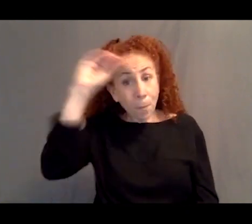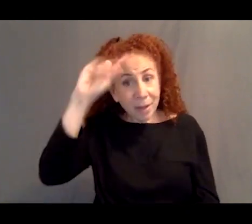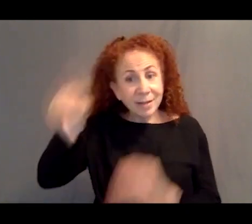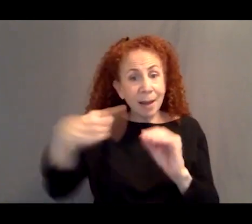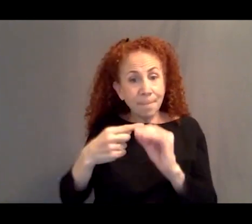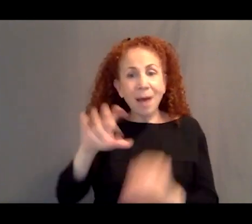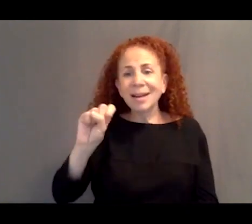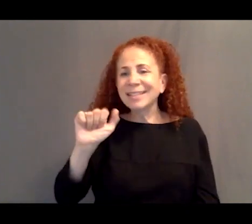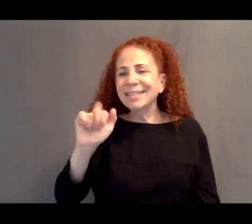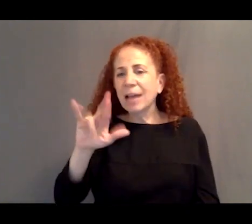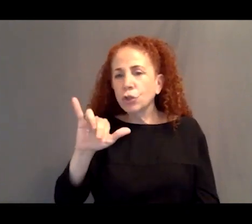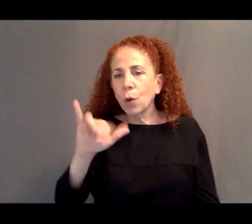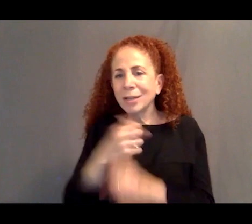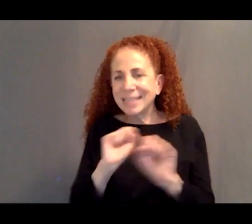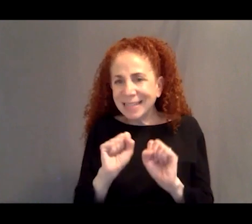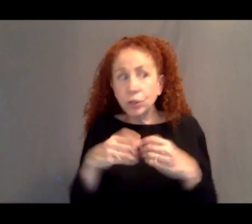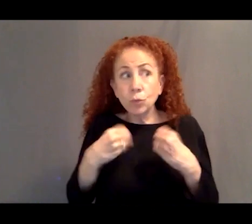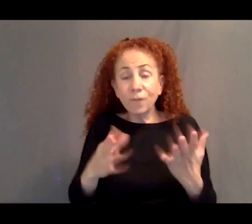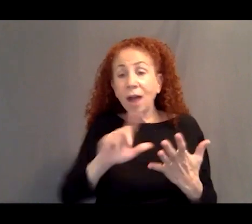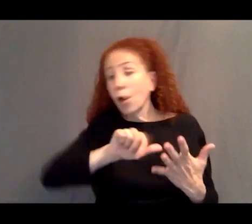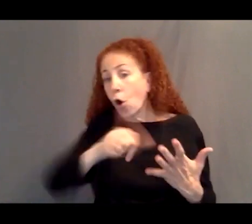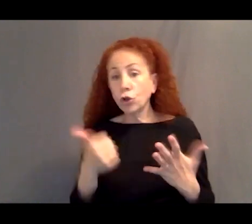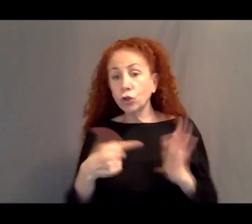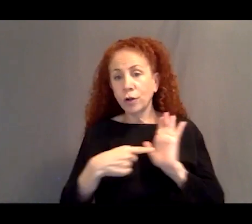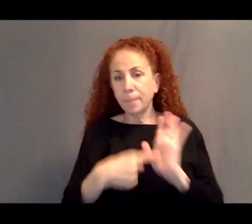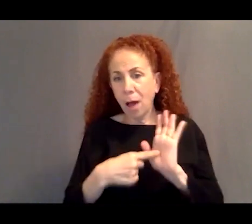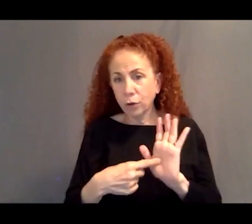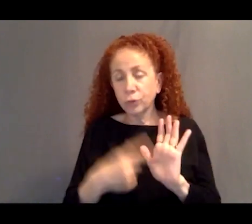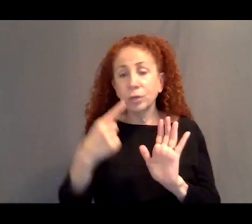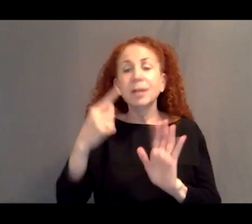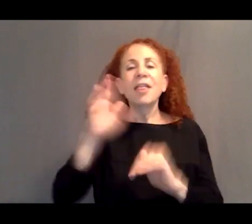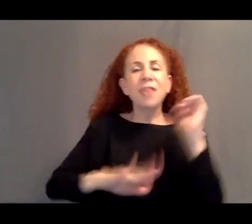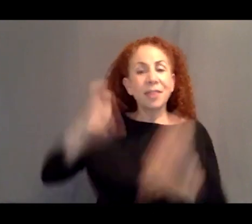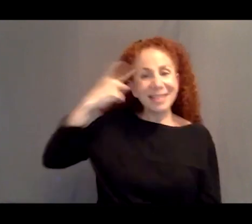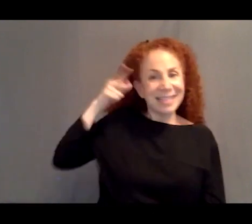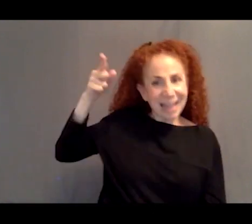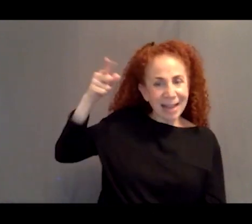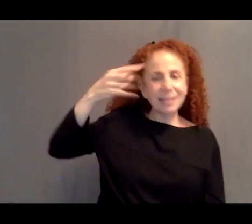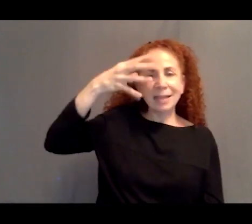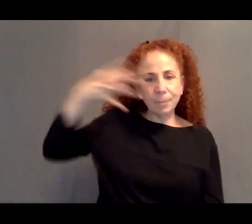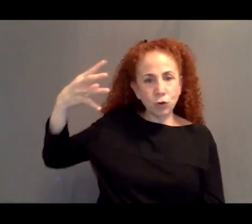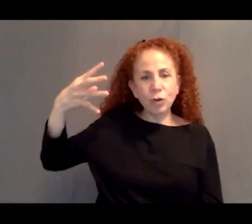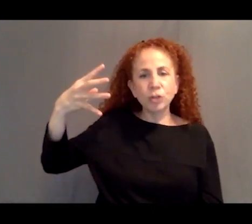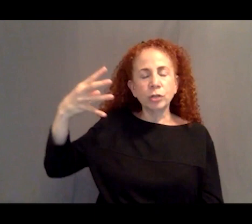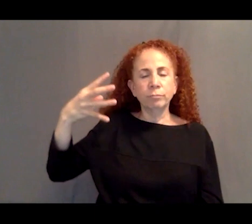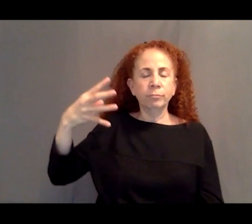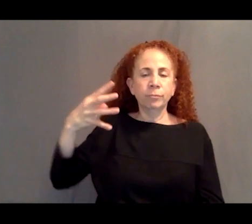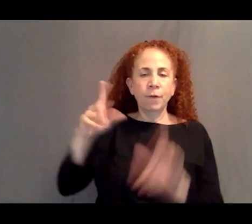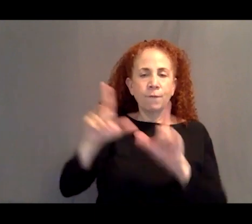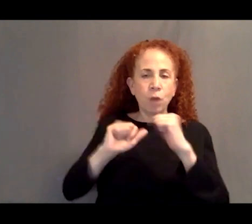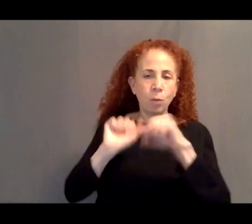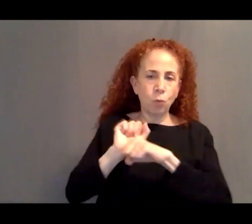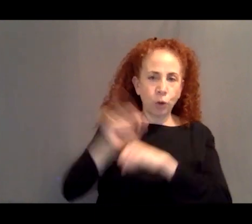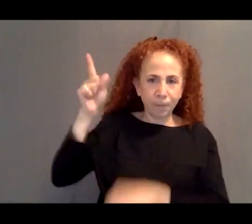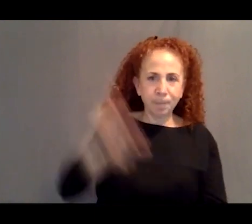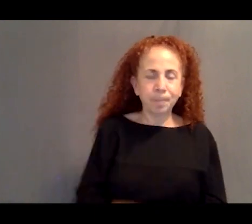about sanctuary cities and providing an alternative model to the state's immigration framework?